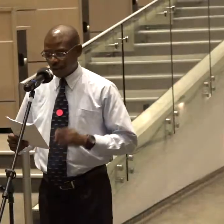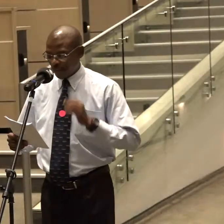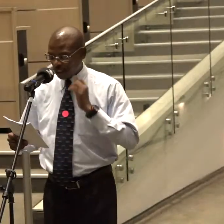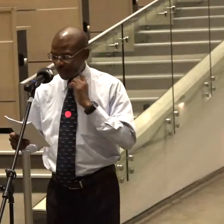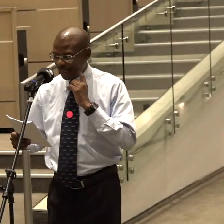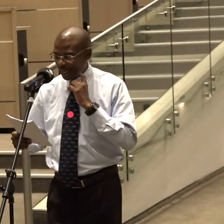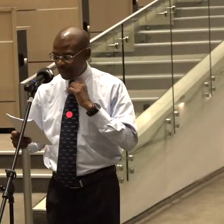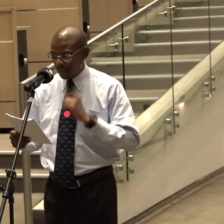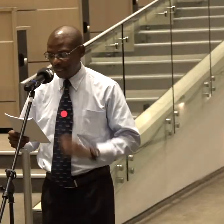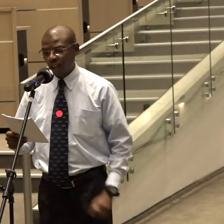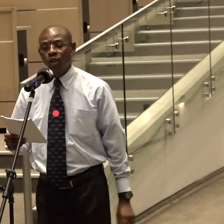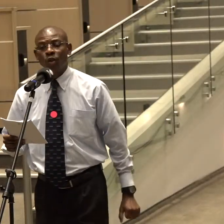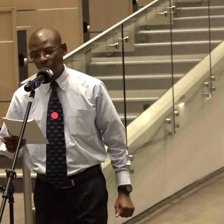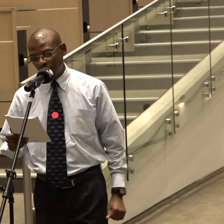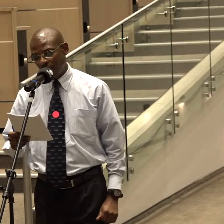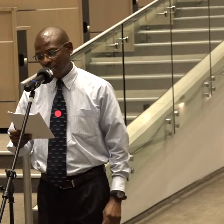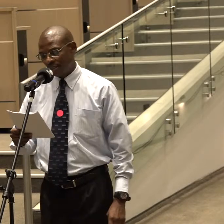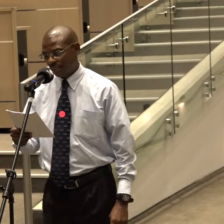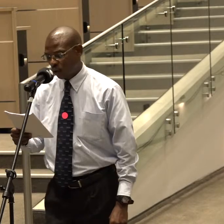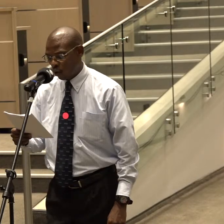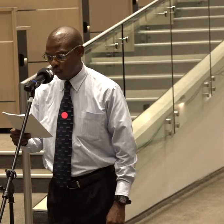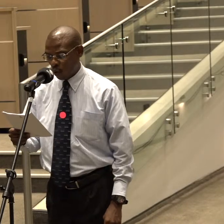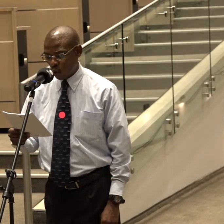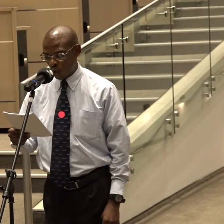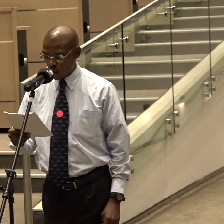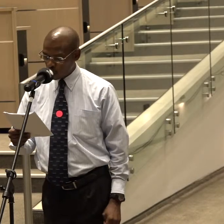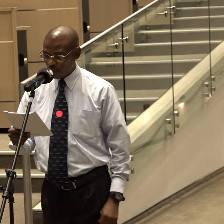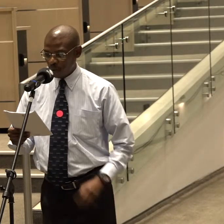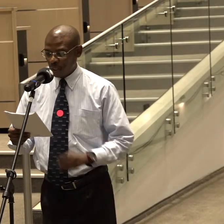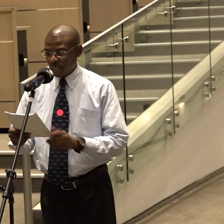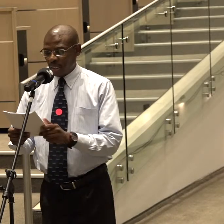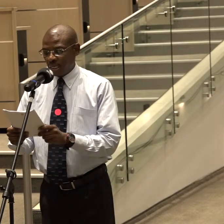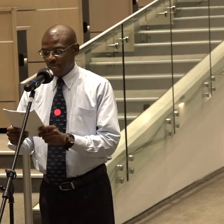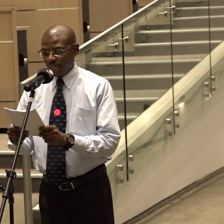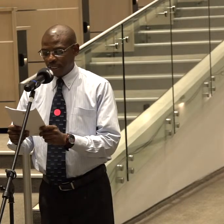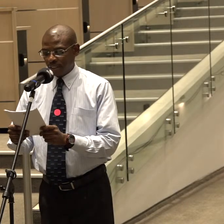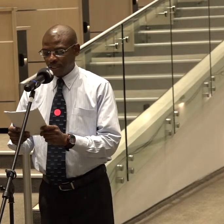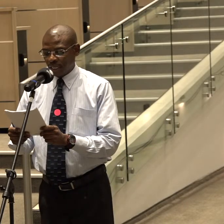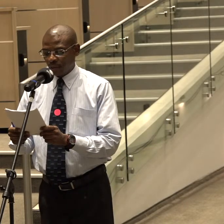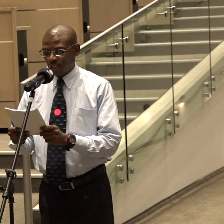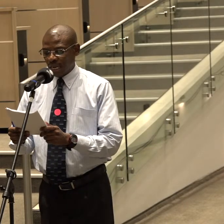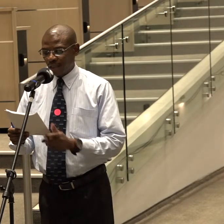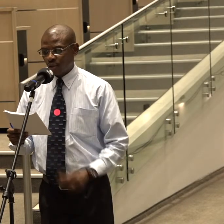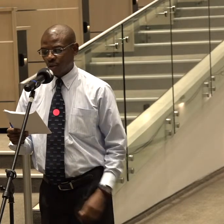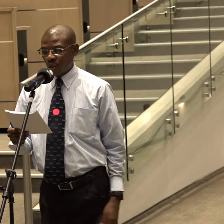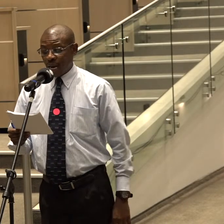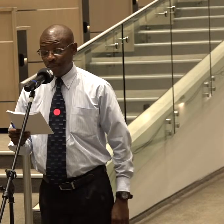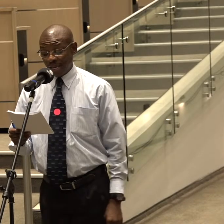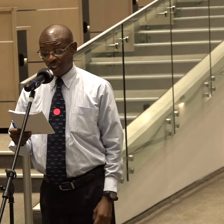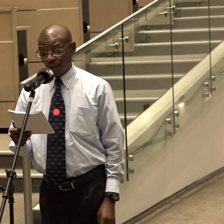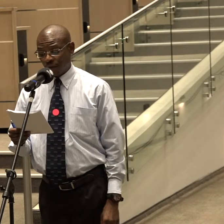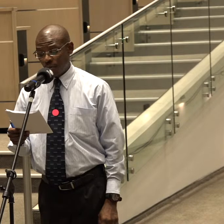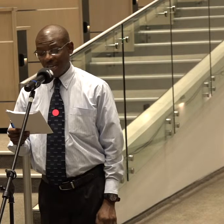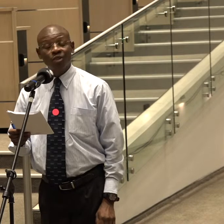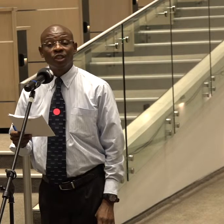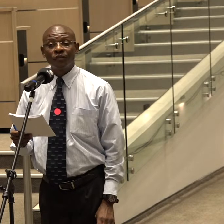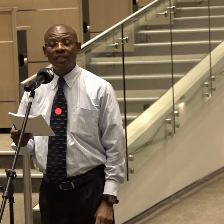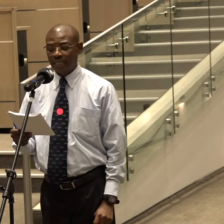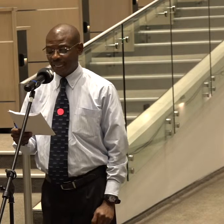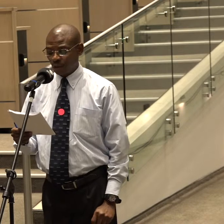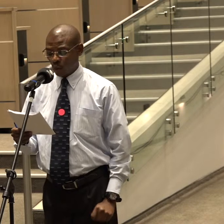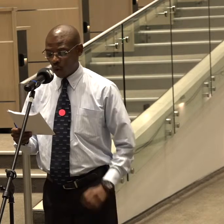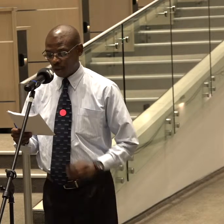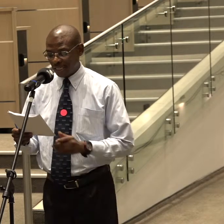thank you very much my name is Gloria Polo and I would like to I'm actually from